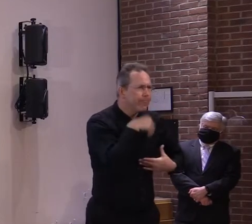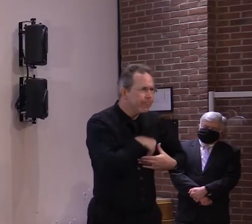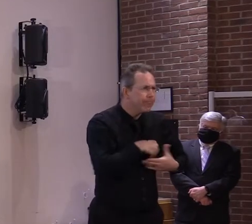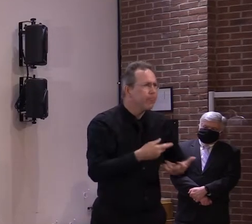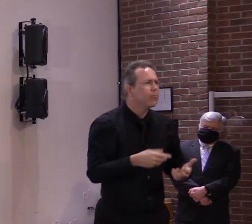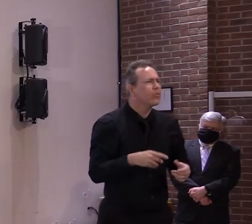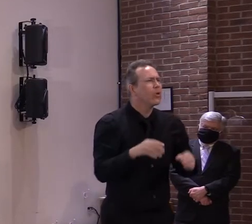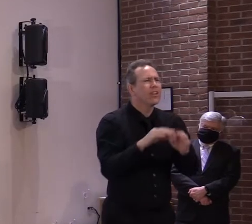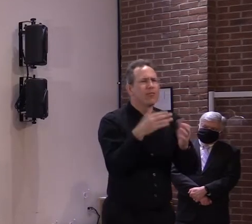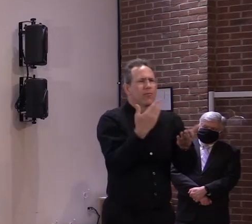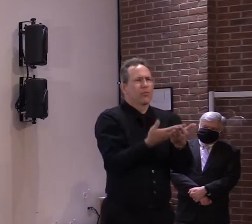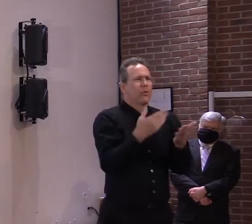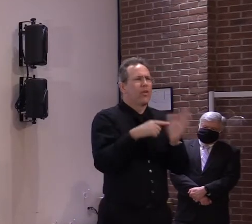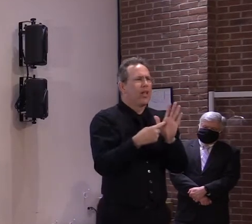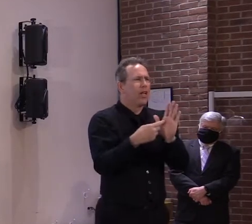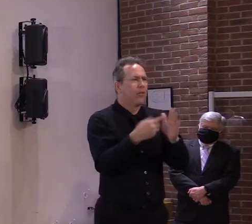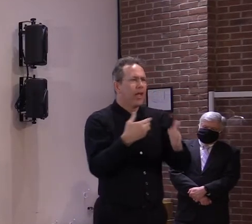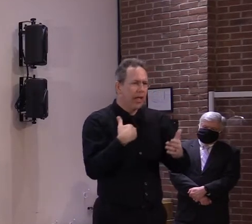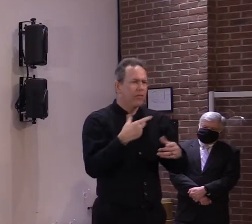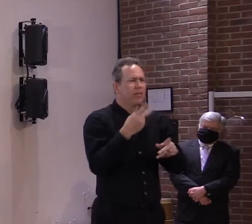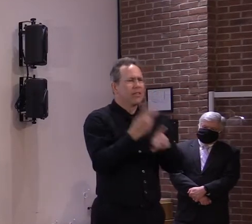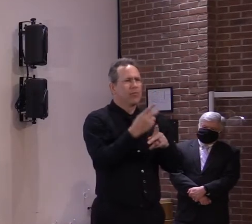have on their person.